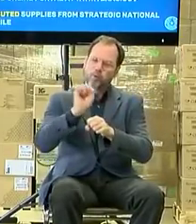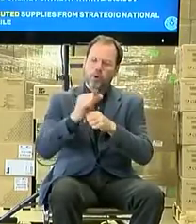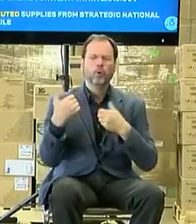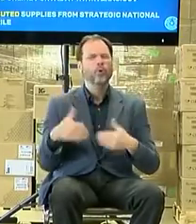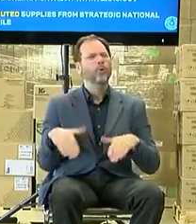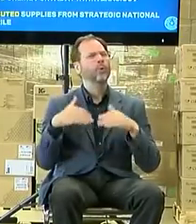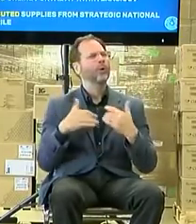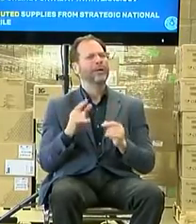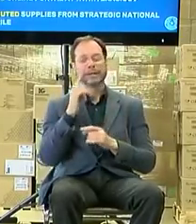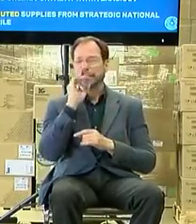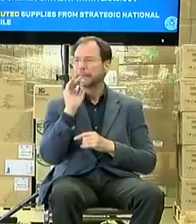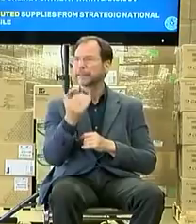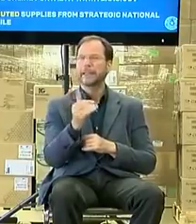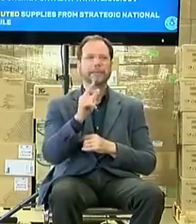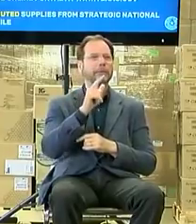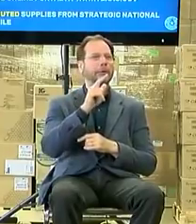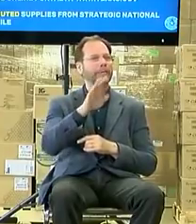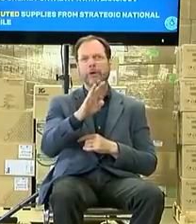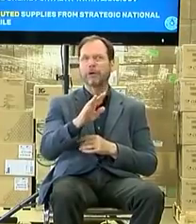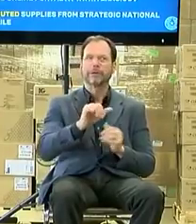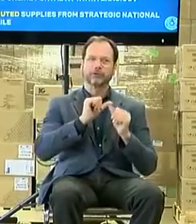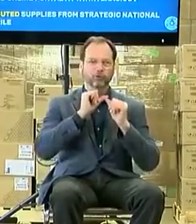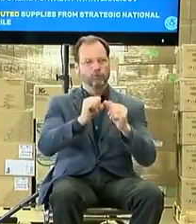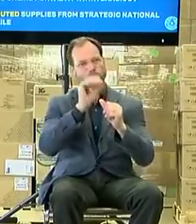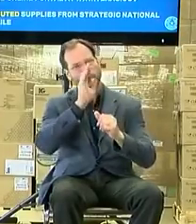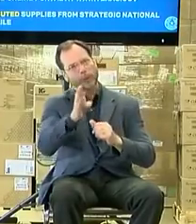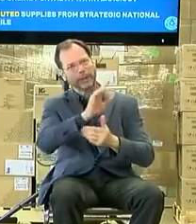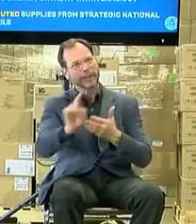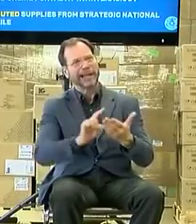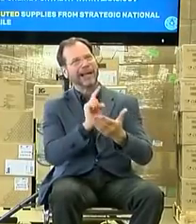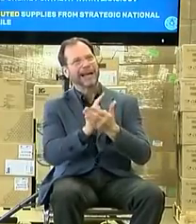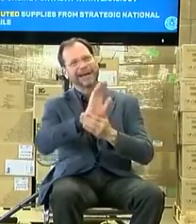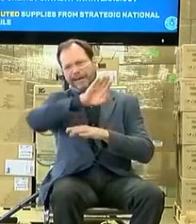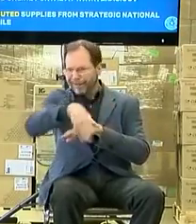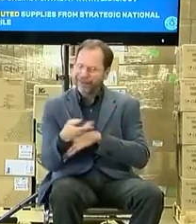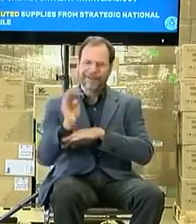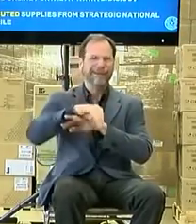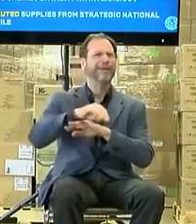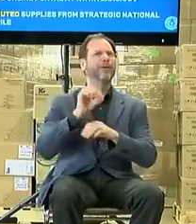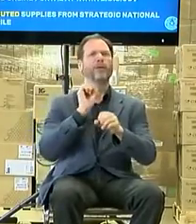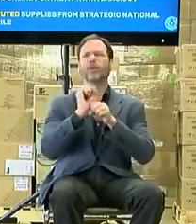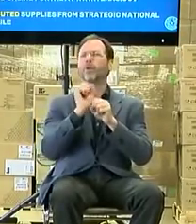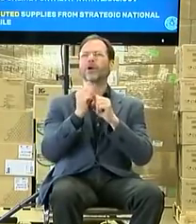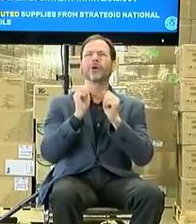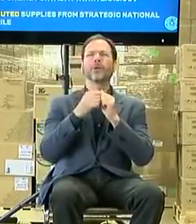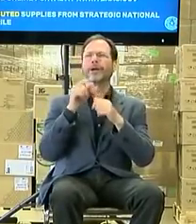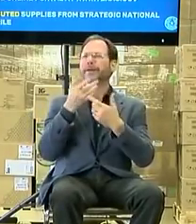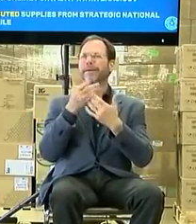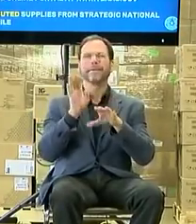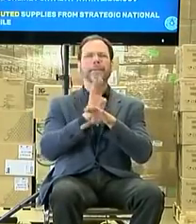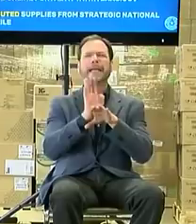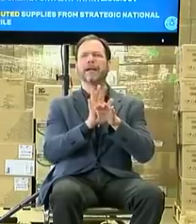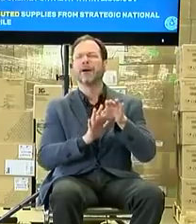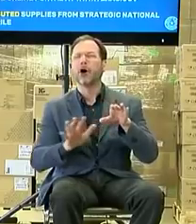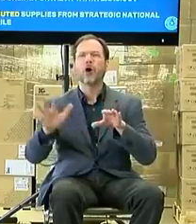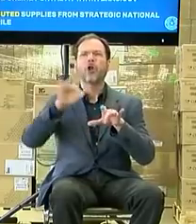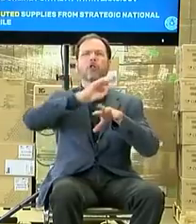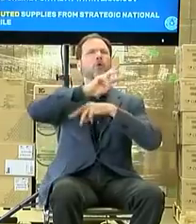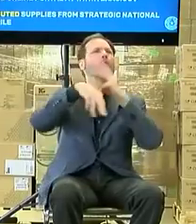seems like they are working for 24 hours a day, and they are dealing with entities across the entire